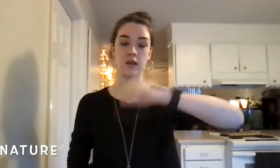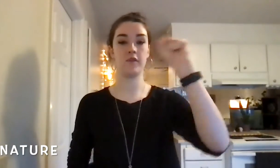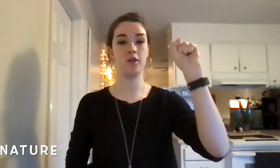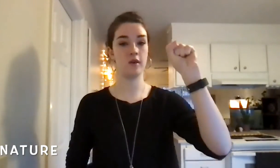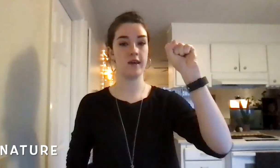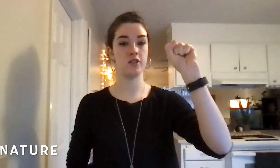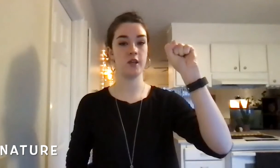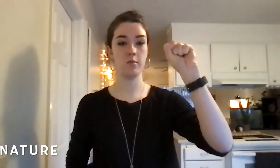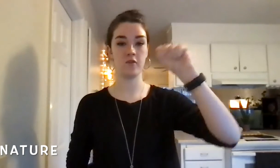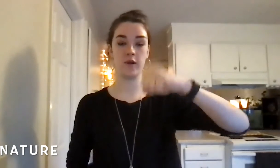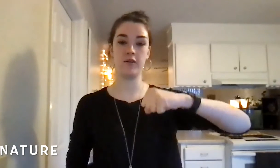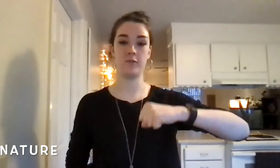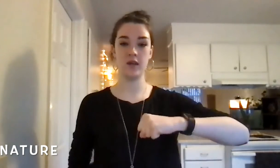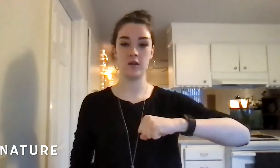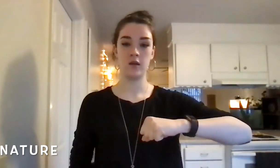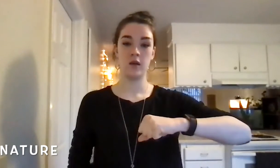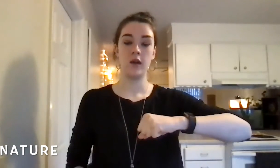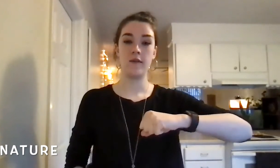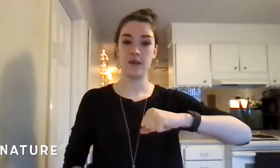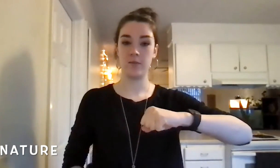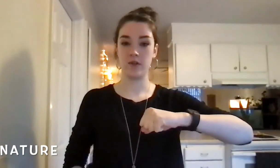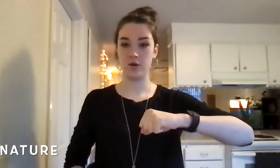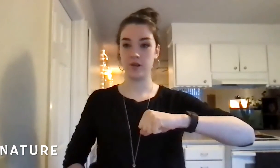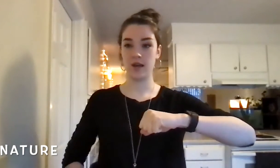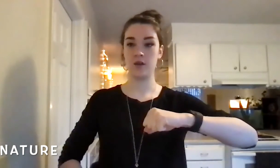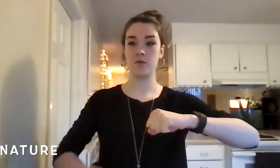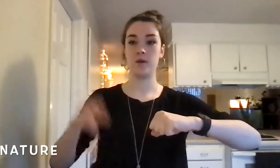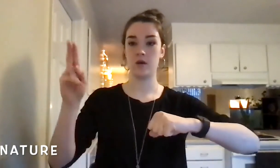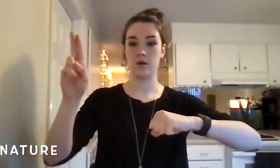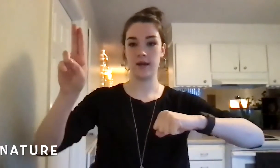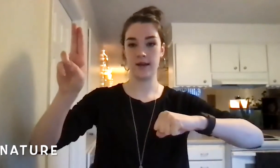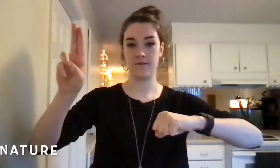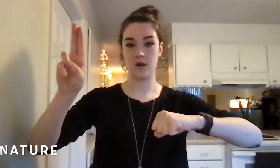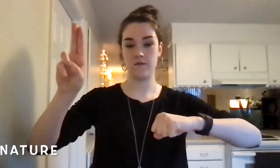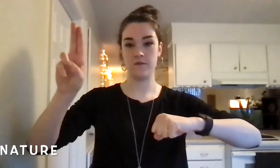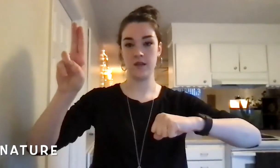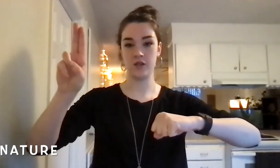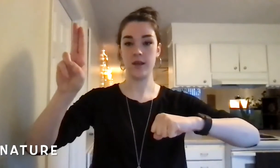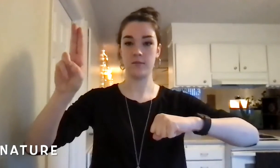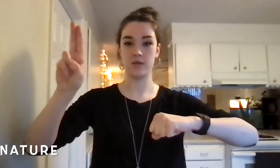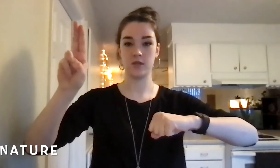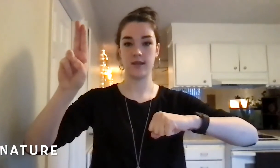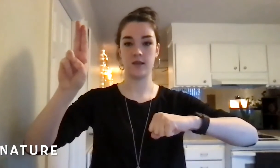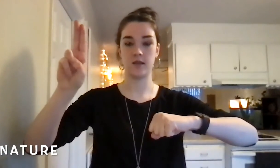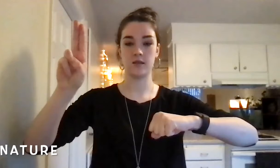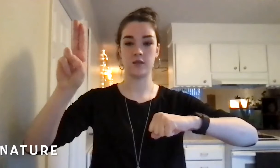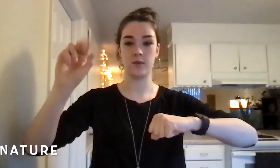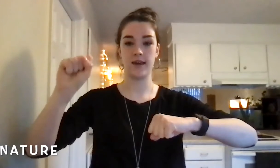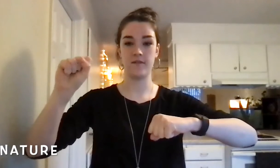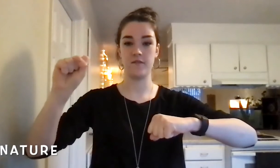have it in your S shape from our alphabet. And then with our other hand, we are going to have our V shape, just like this. So we have a